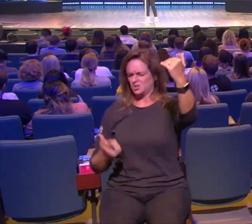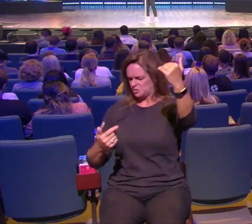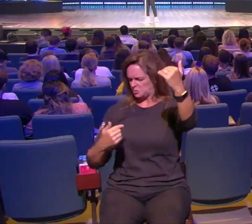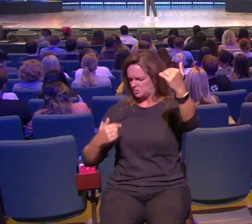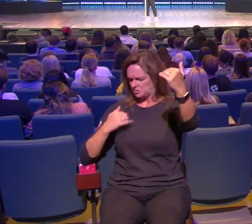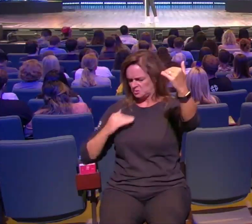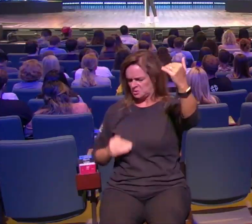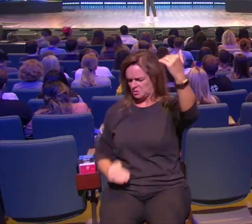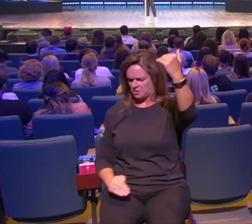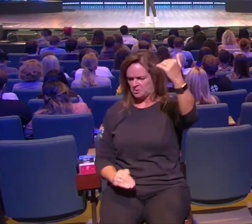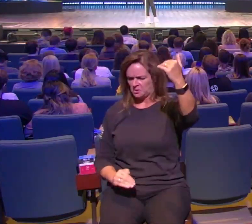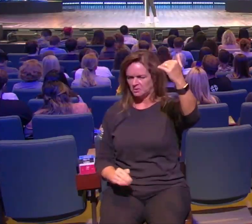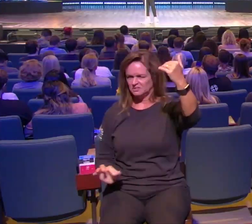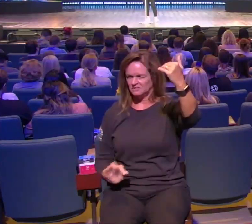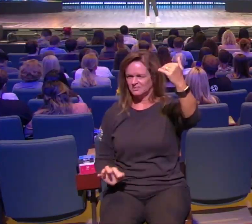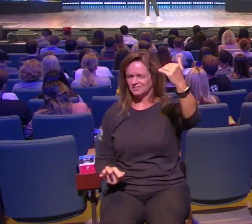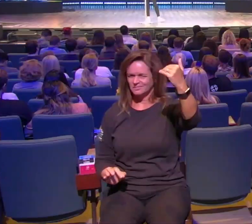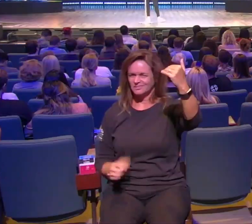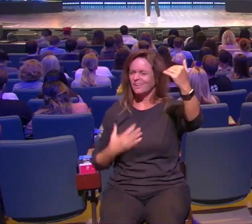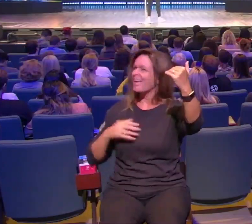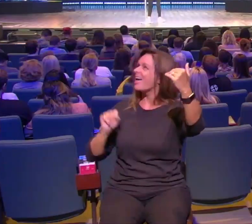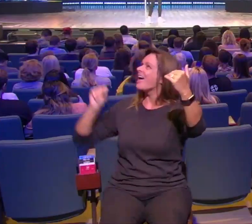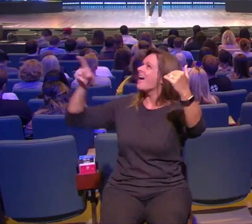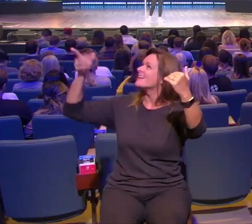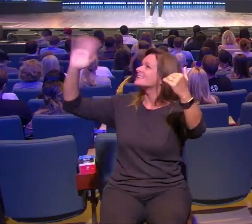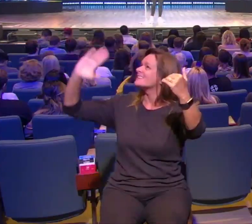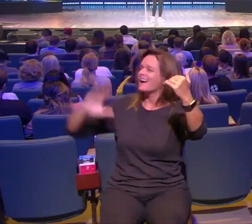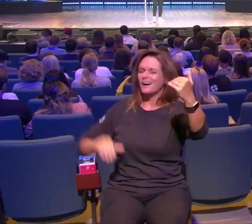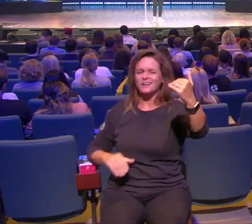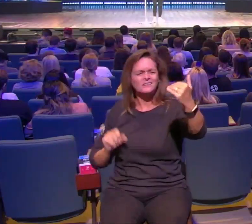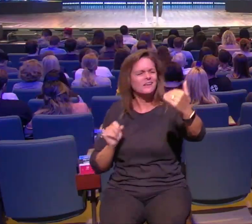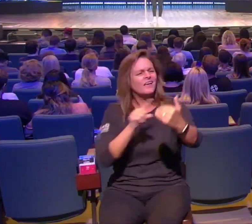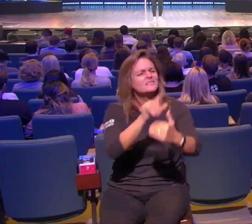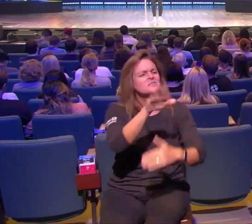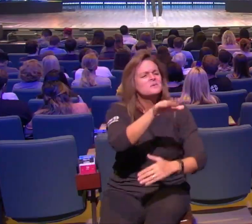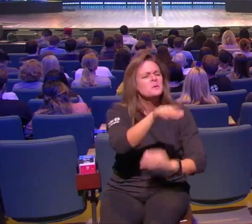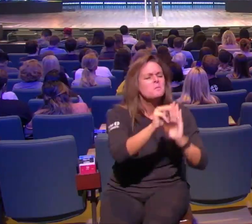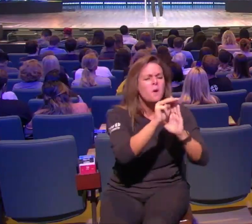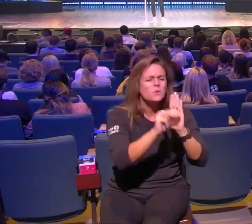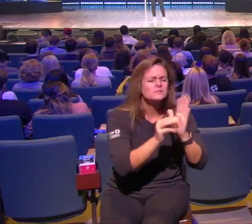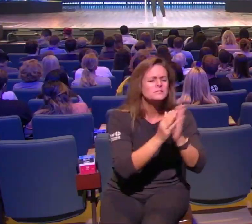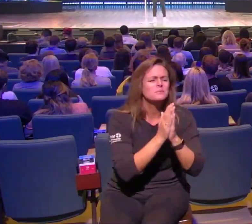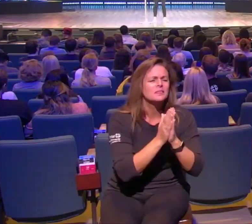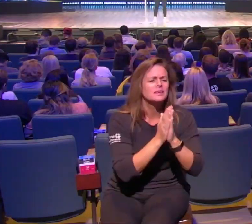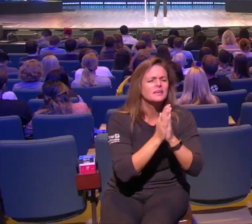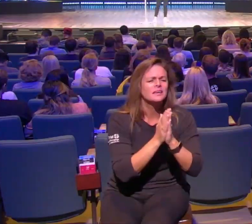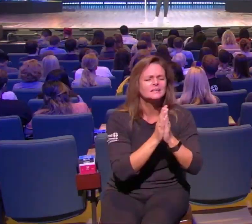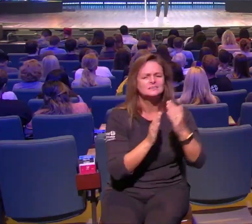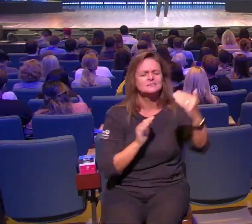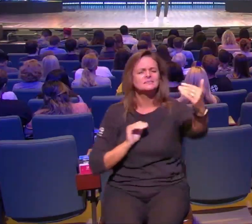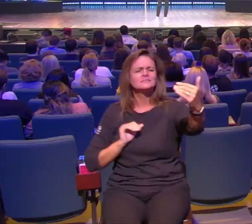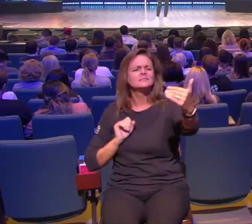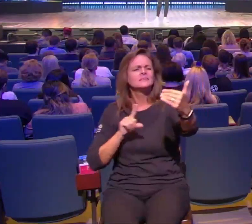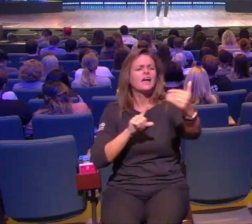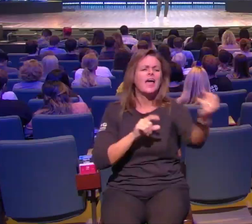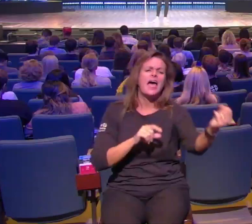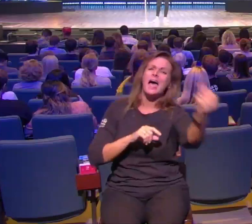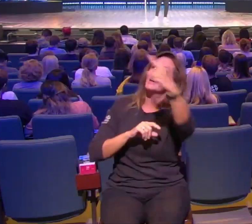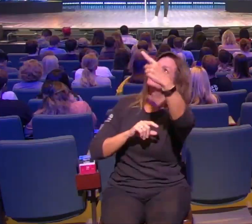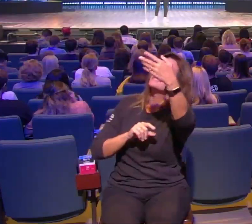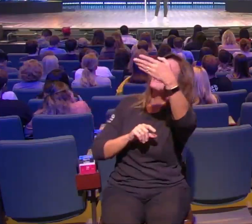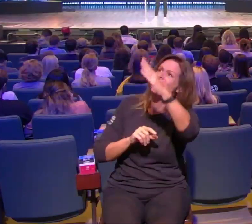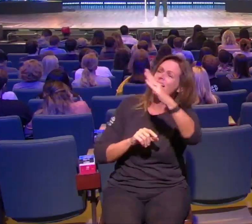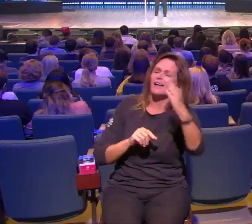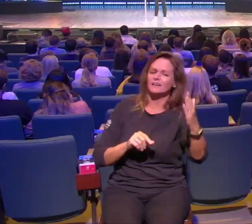You know, there were so many in that court that day that were probably counting them out. But when others counted the daughters of